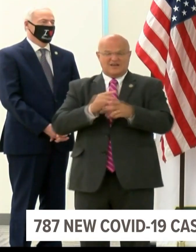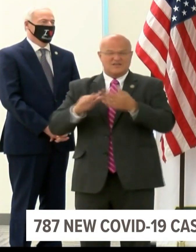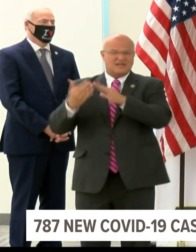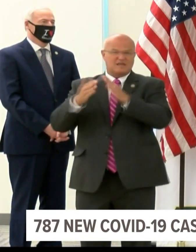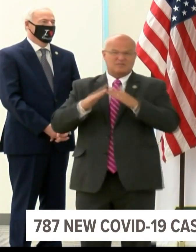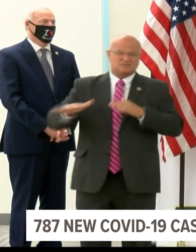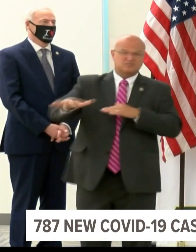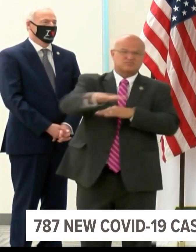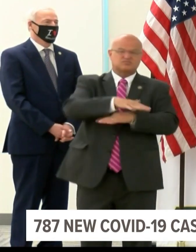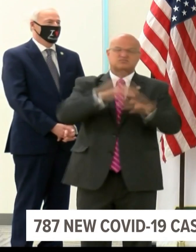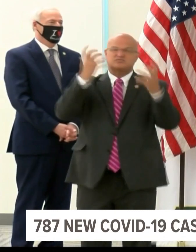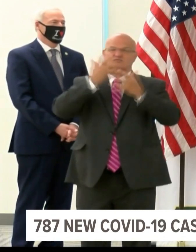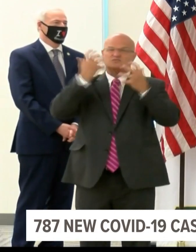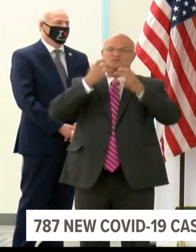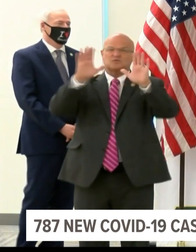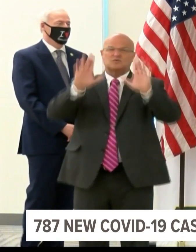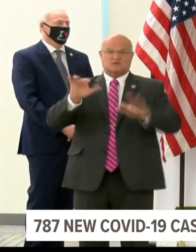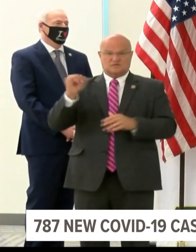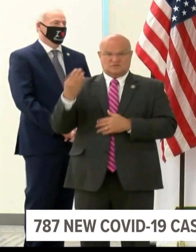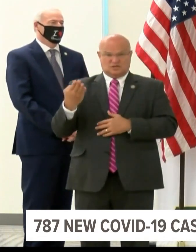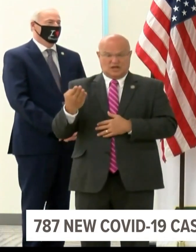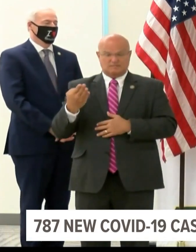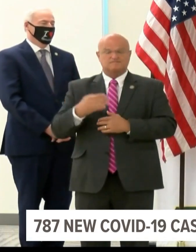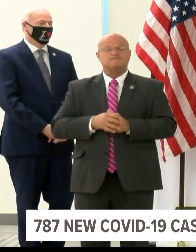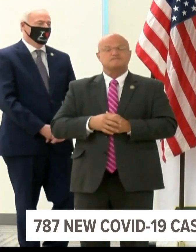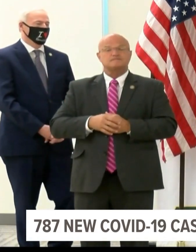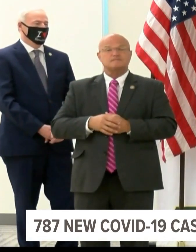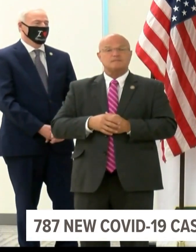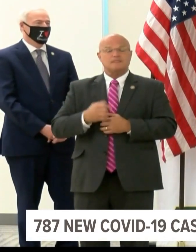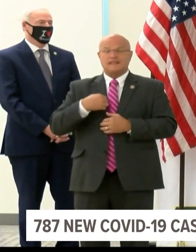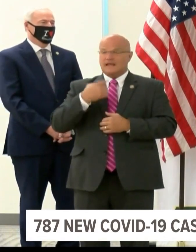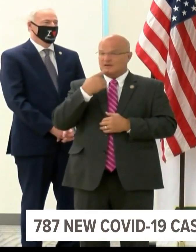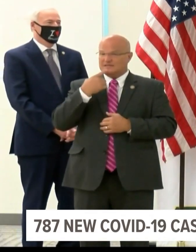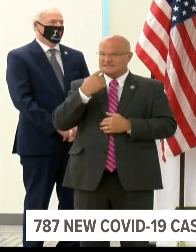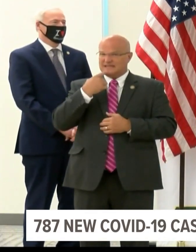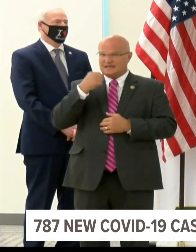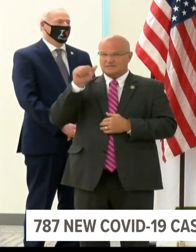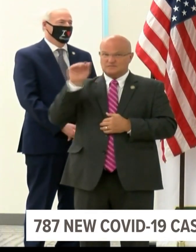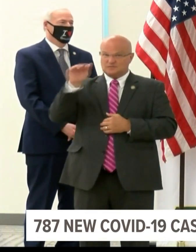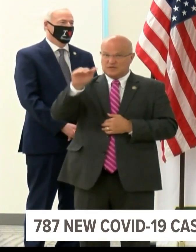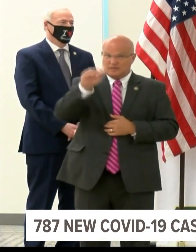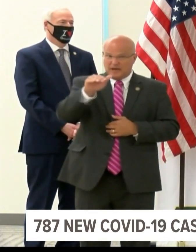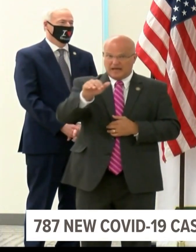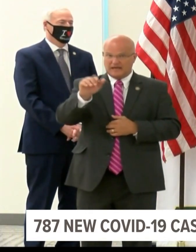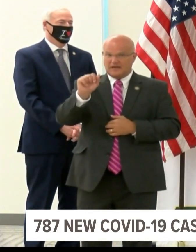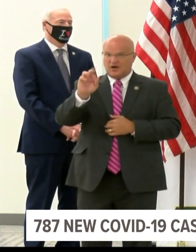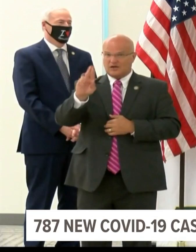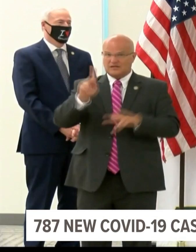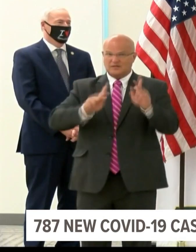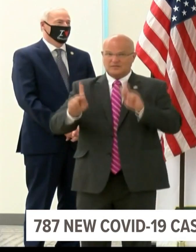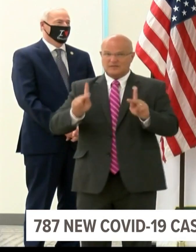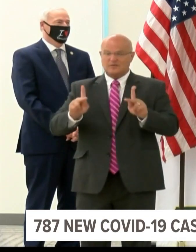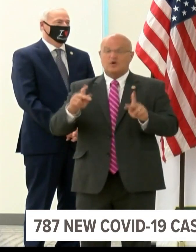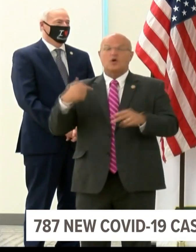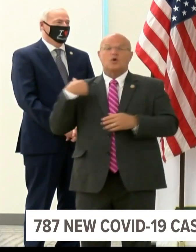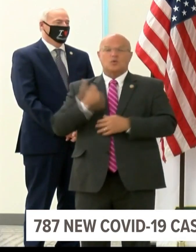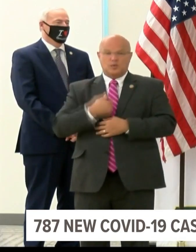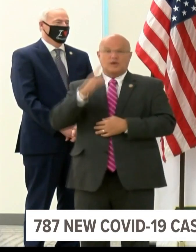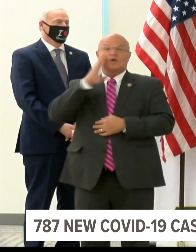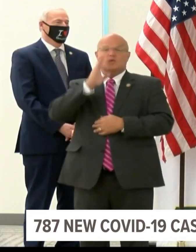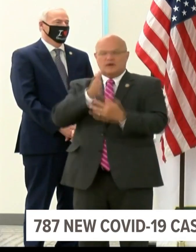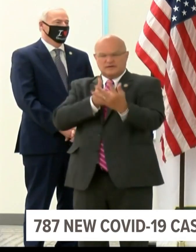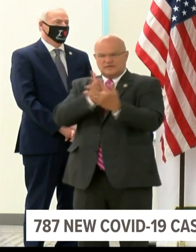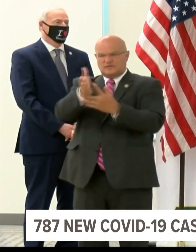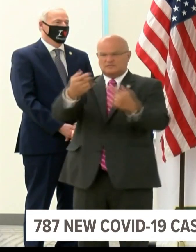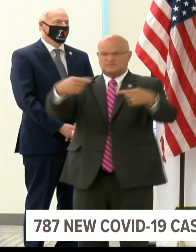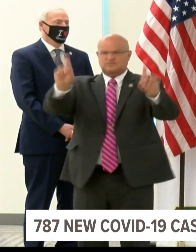doing a fantastic job. And then the other thing I just want to say and remind the state of is that we're going to get through this. You know, it seems like